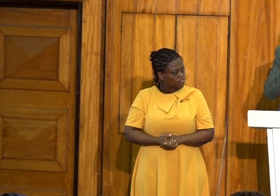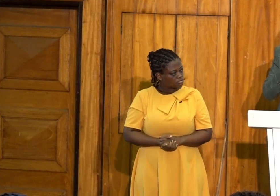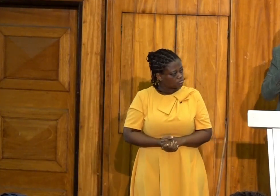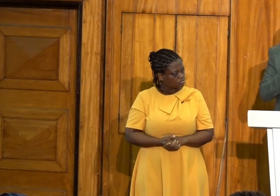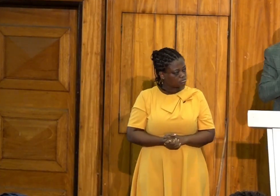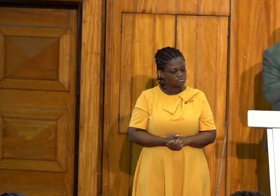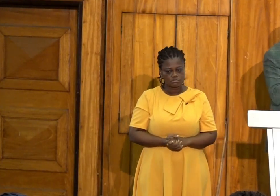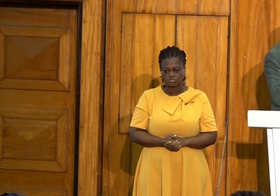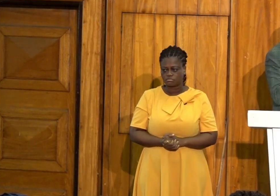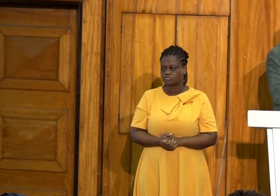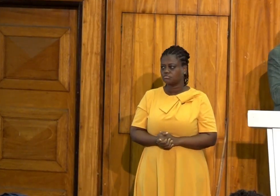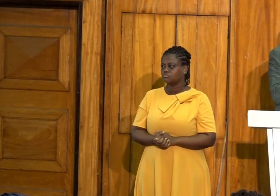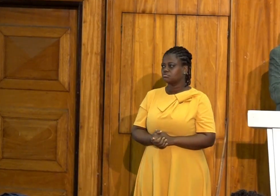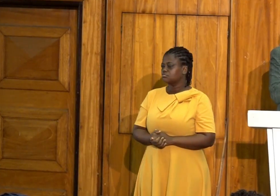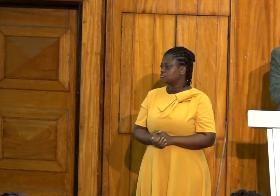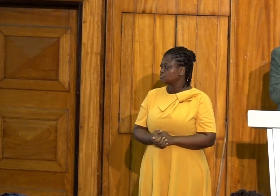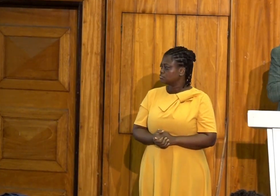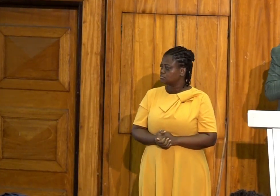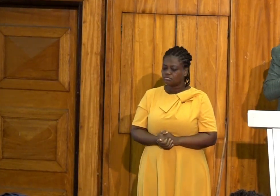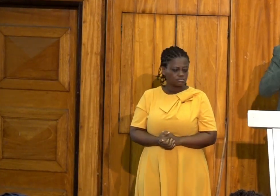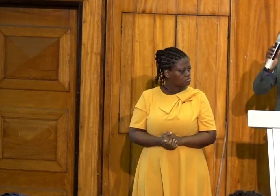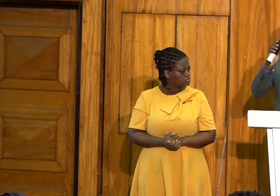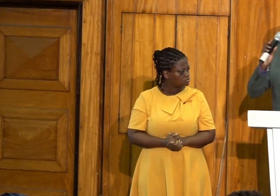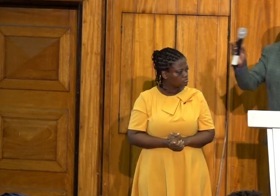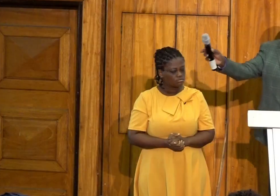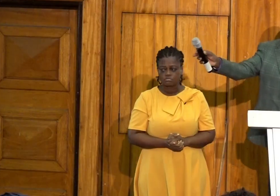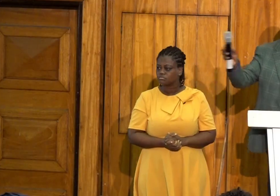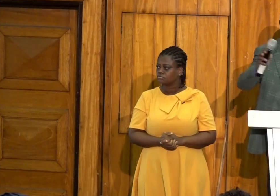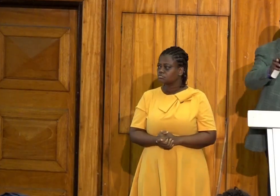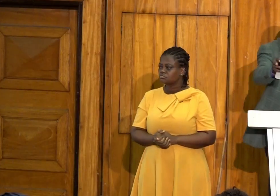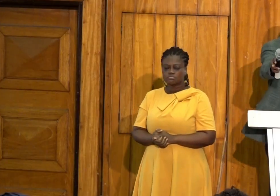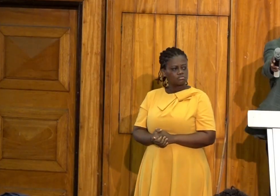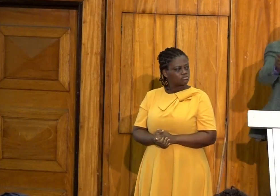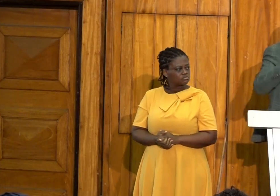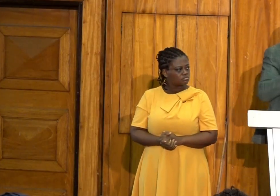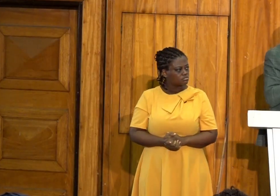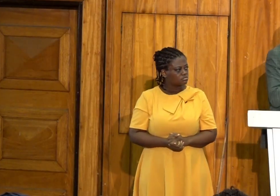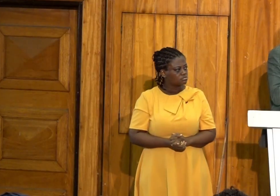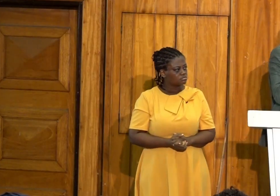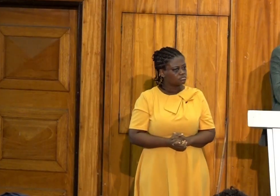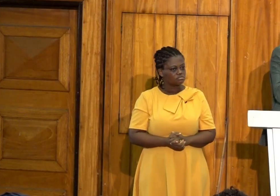Those are 3 questions, so thank you. Yeah, you can move these 1,